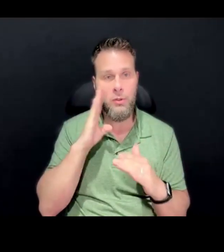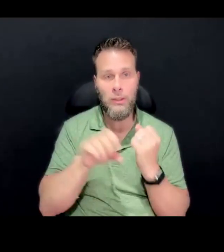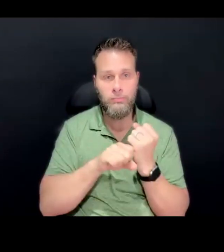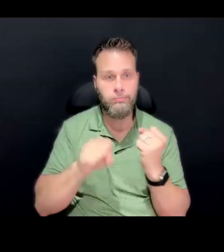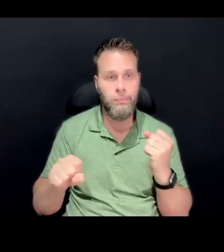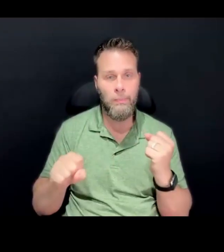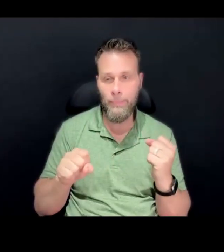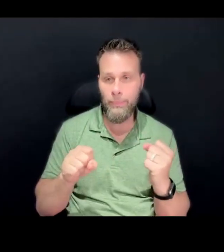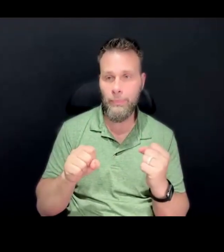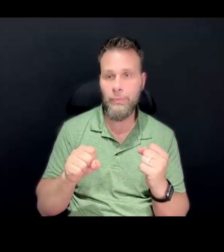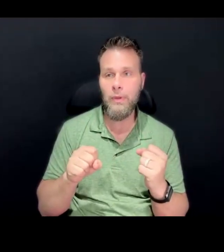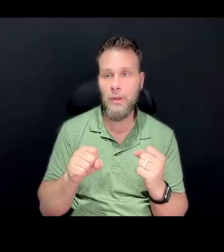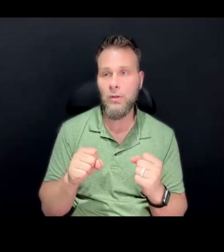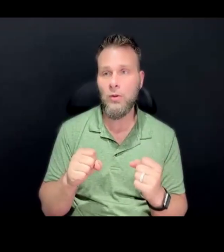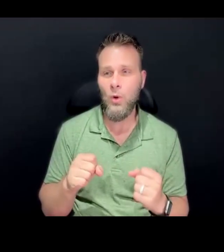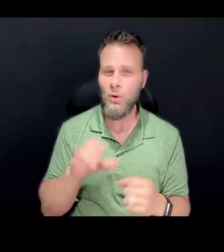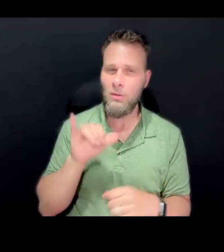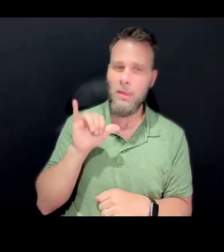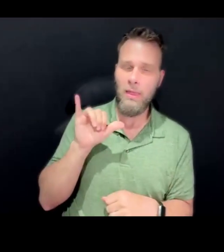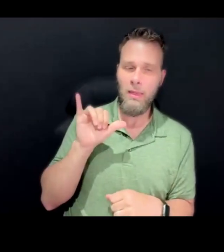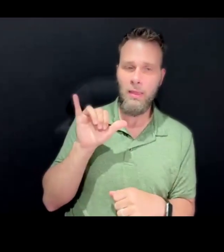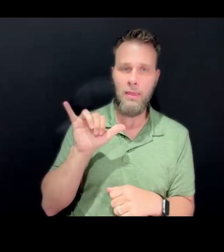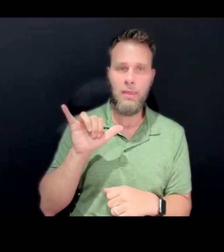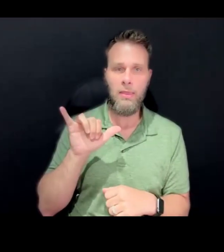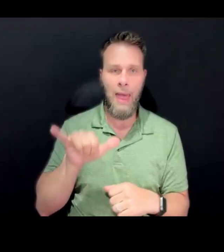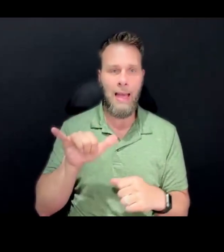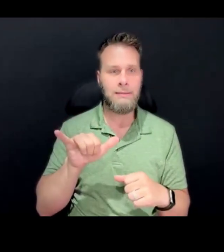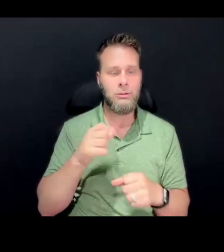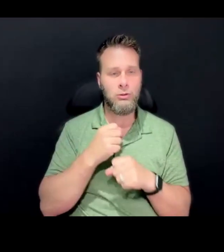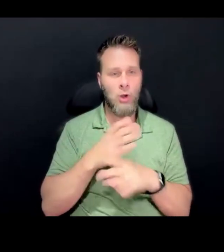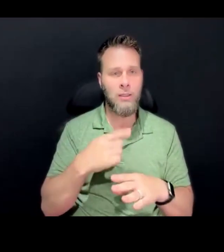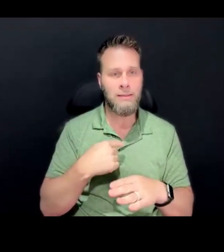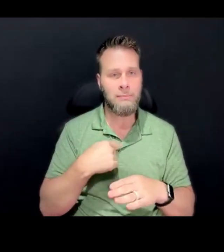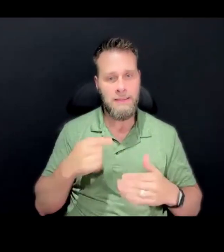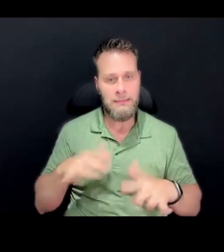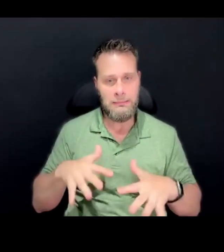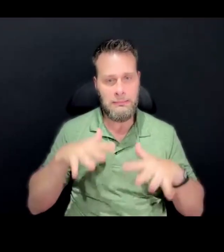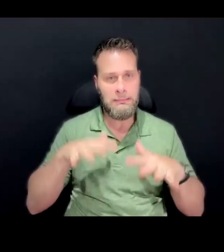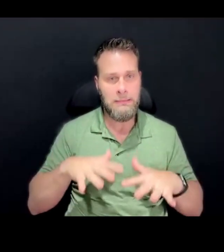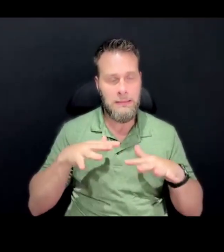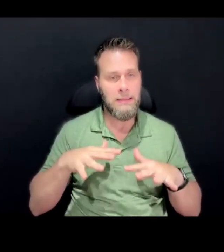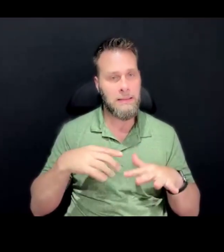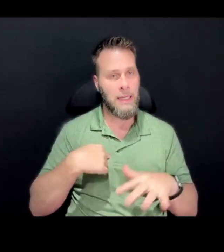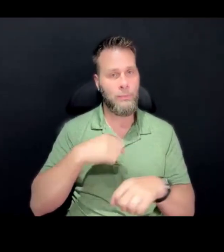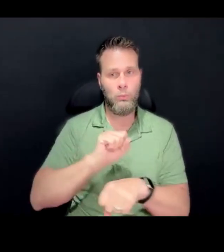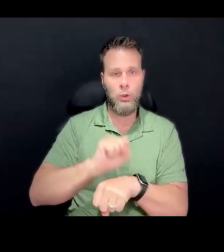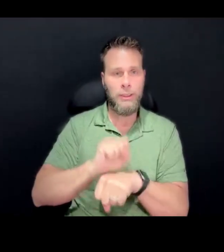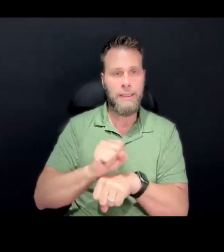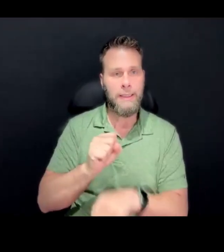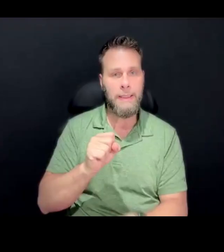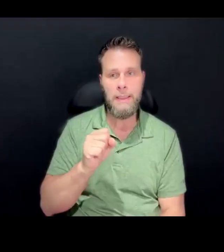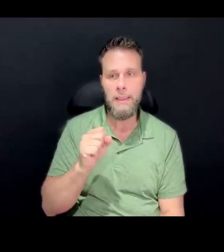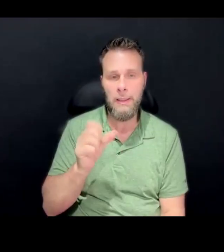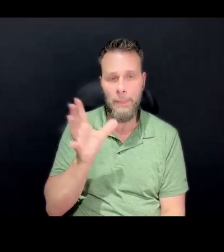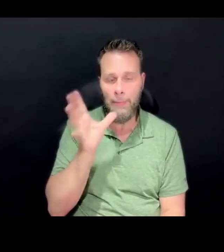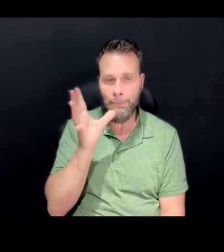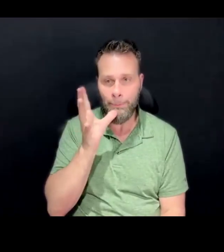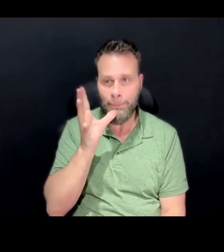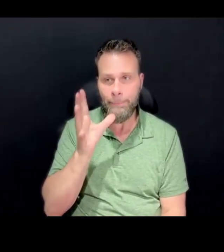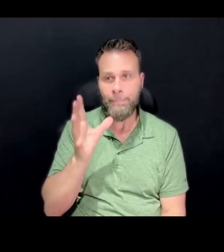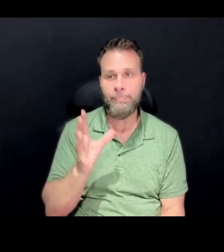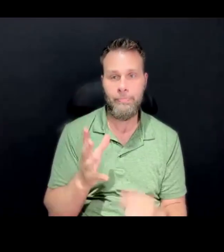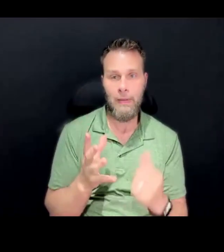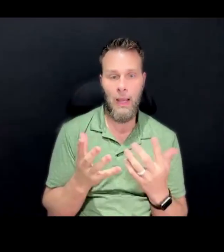not. So like that's giving me anxiety because I am a working mom and